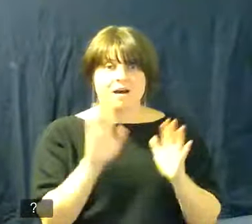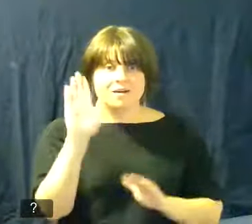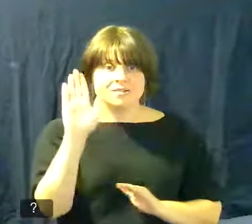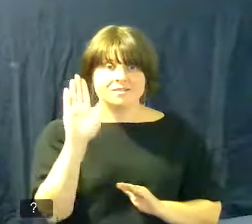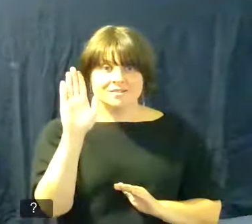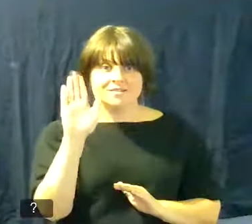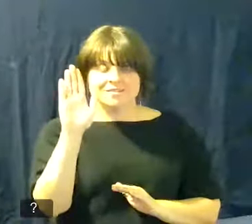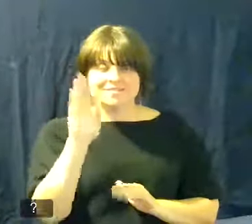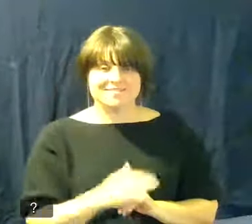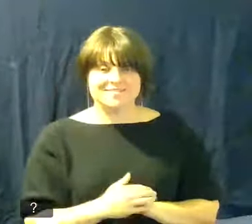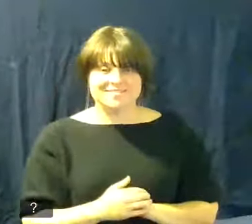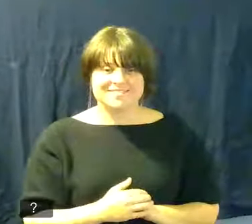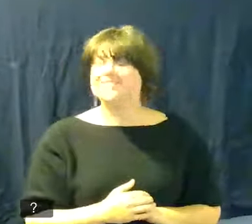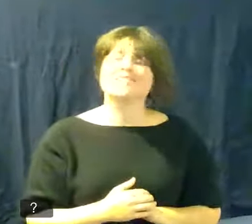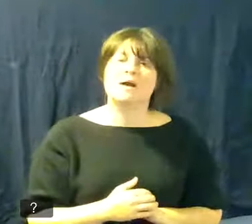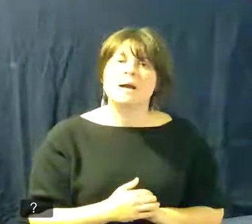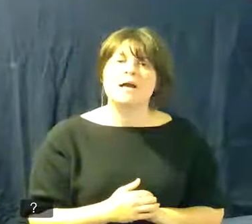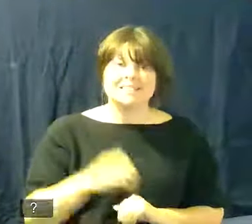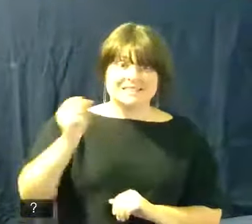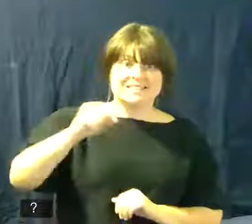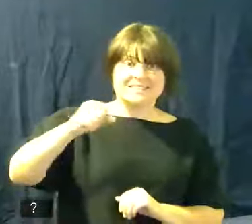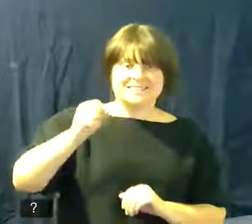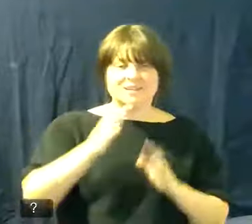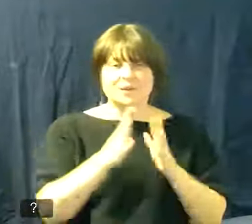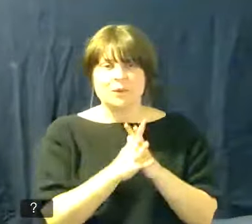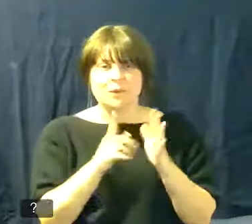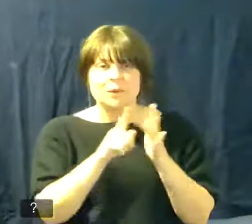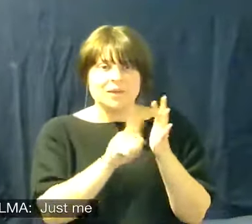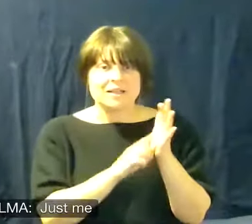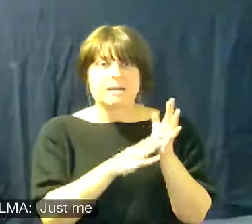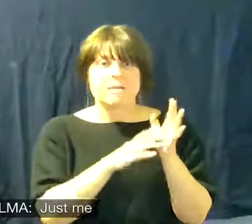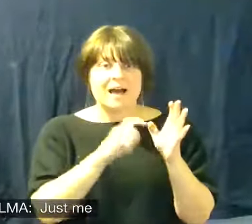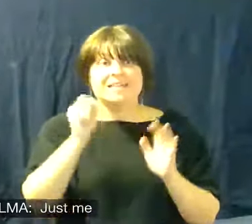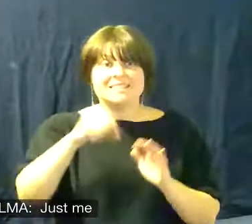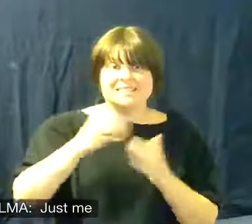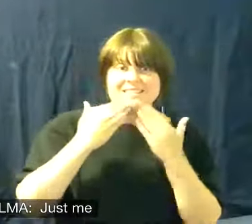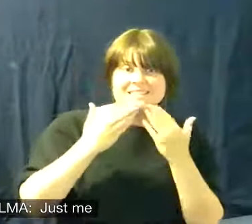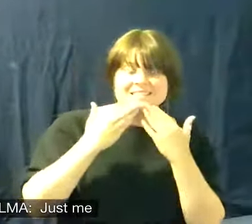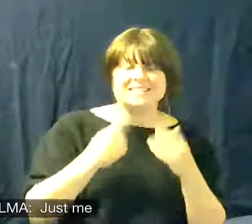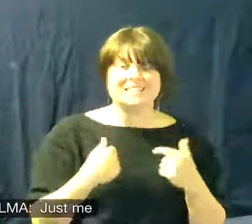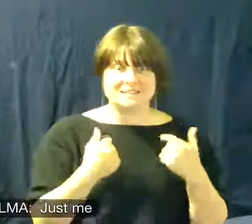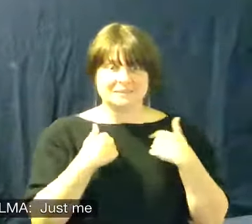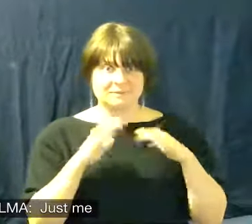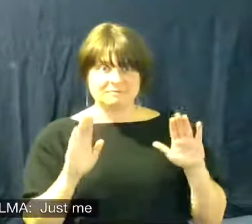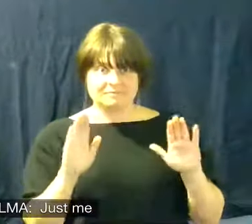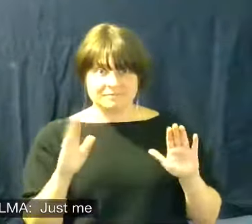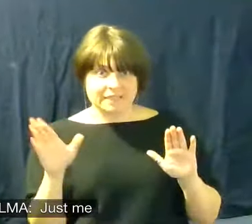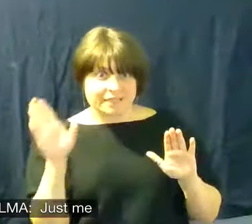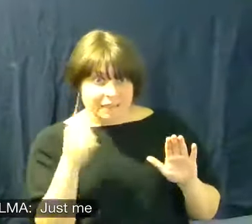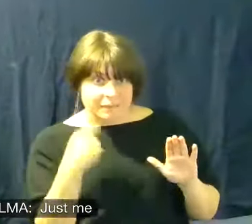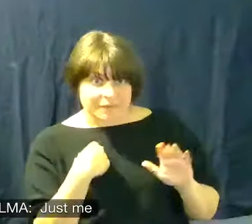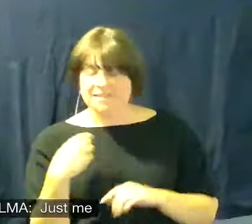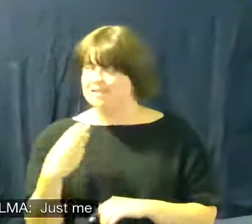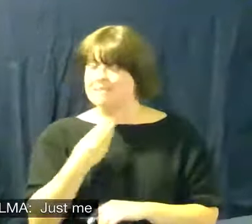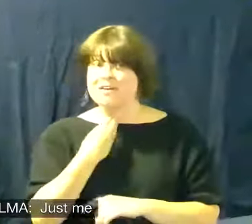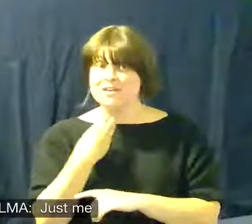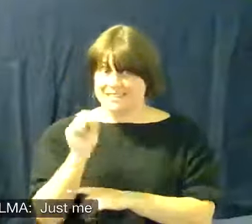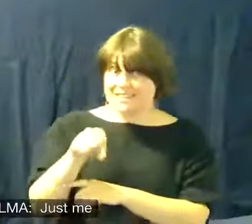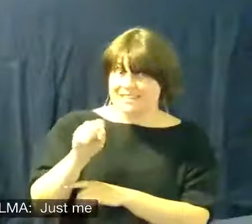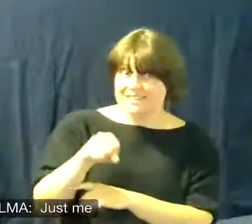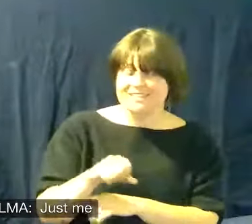Is that you, Wilma? Oh, yeah. Thank you. You got me? Can you hear me? Yes, yes, I can hear